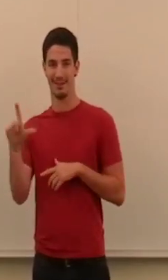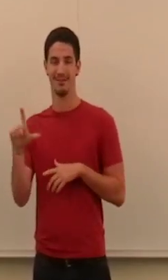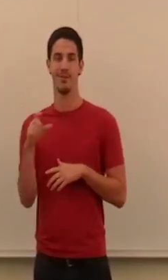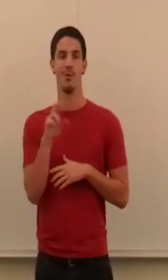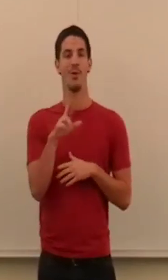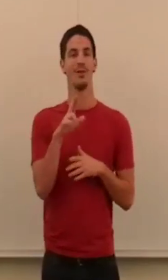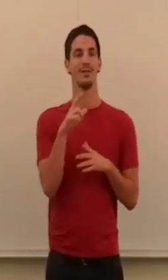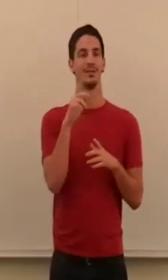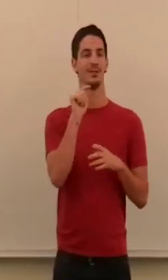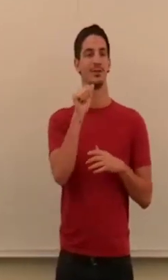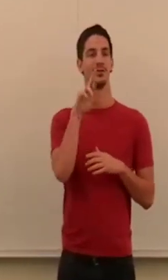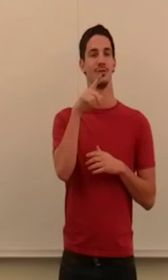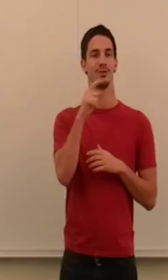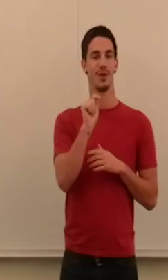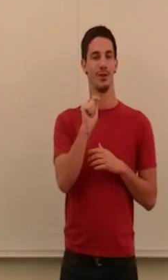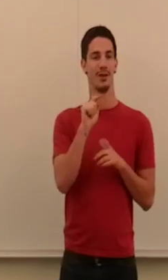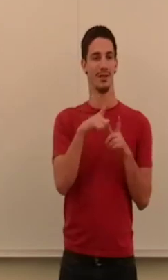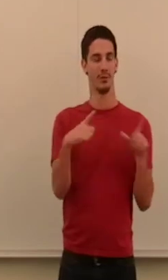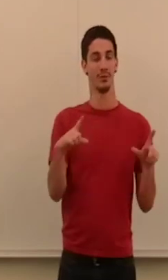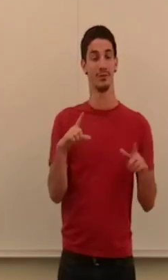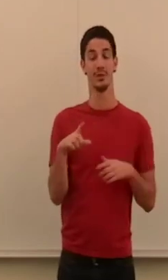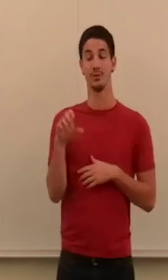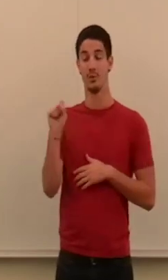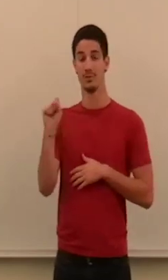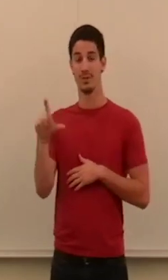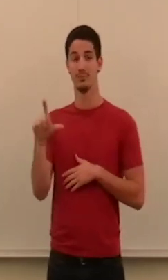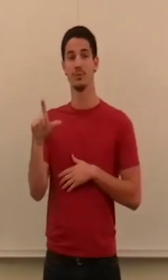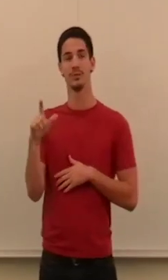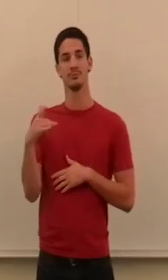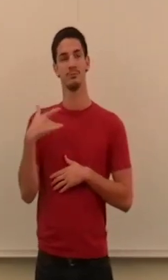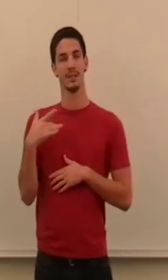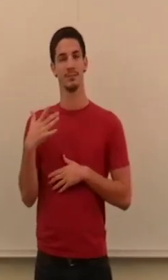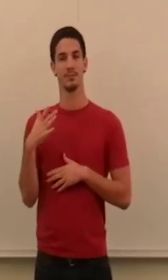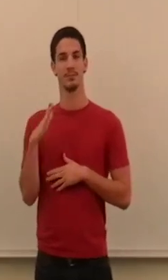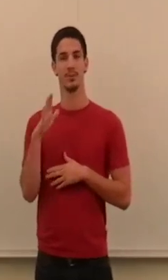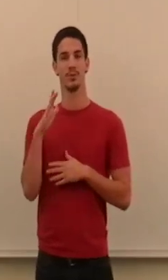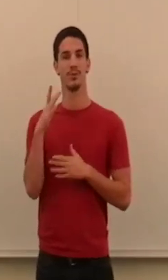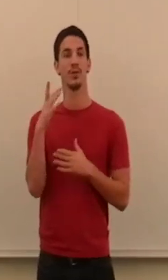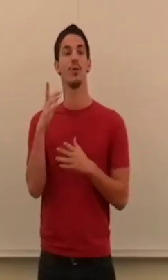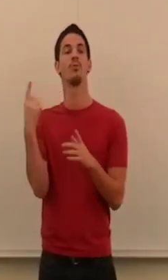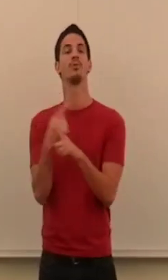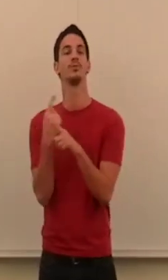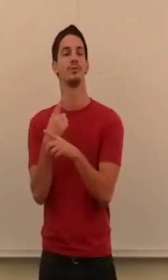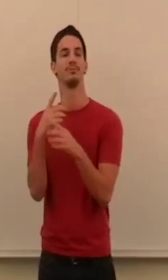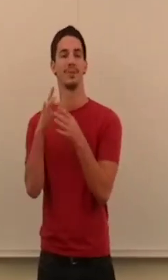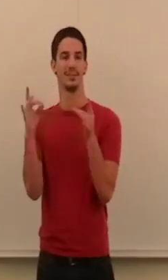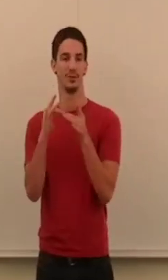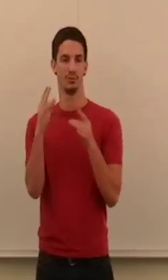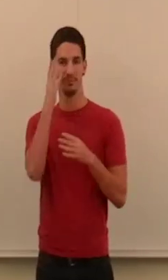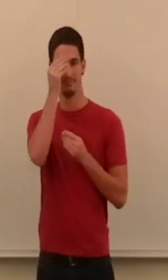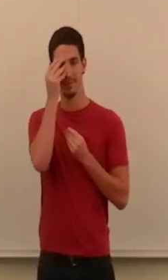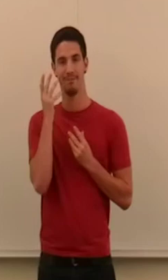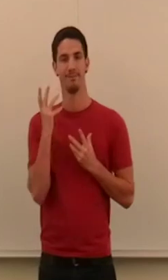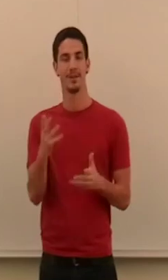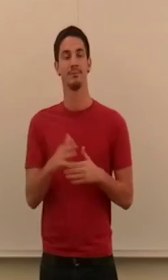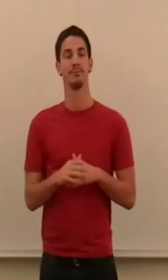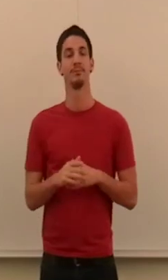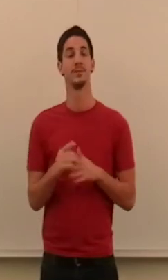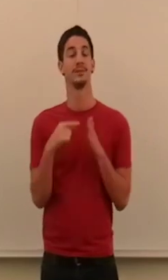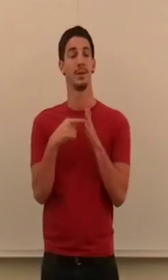the language in which the original message is conveyed. For example, if the speaker is